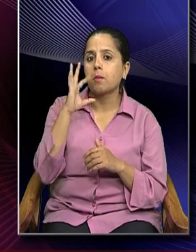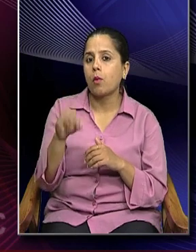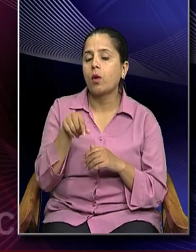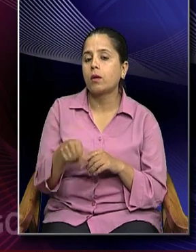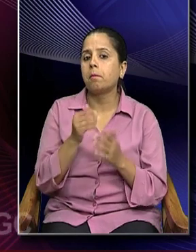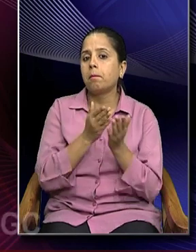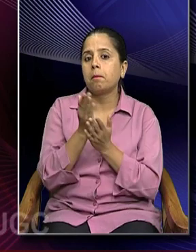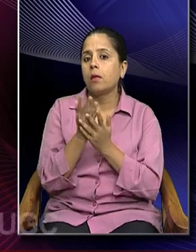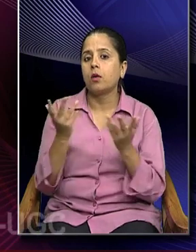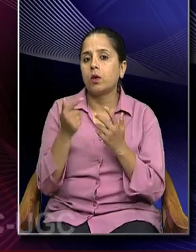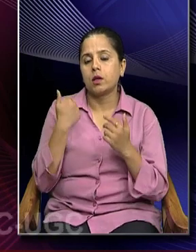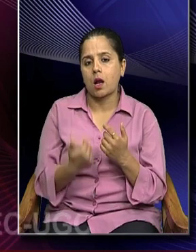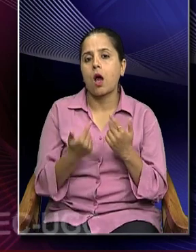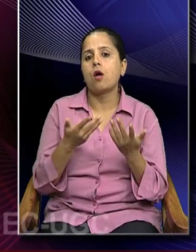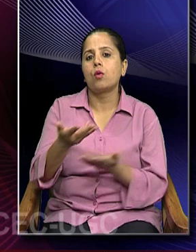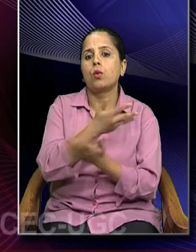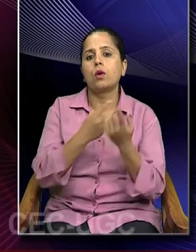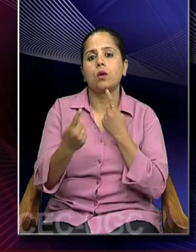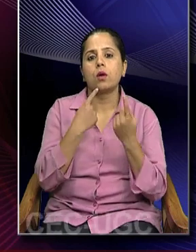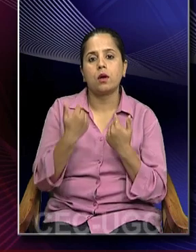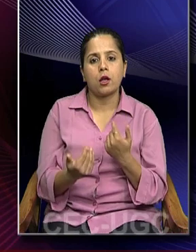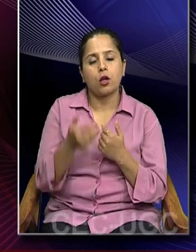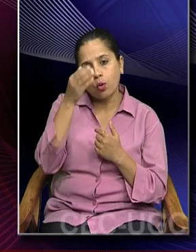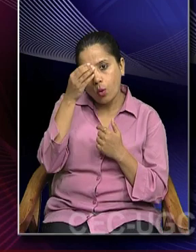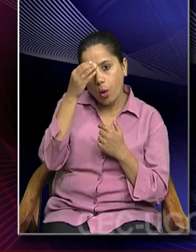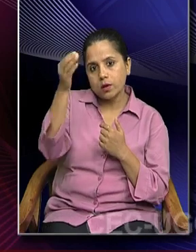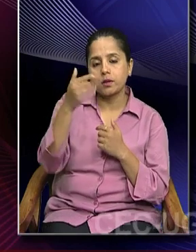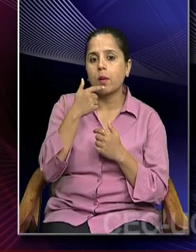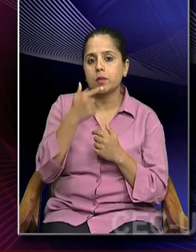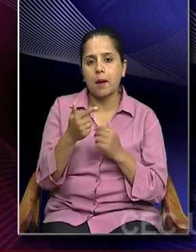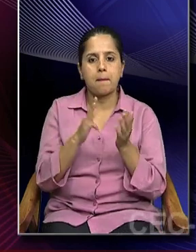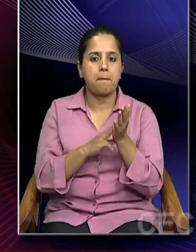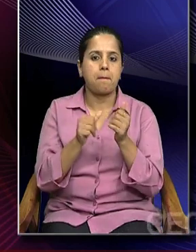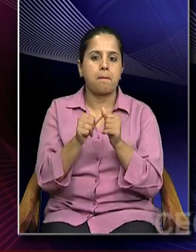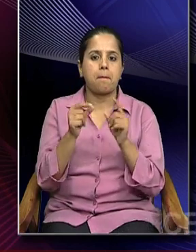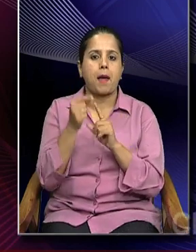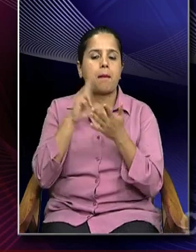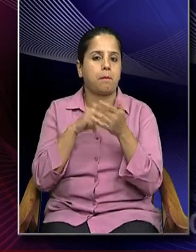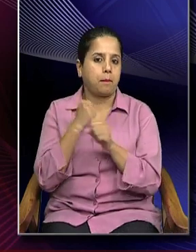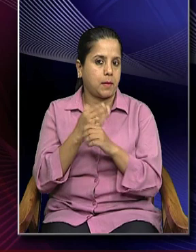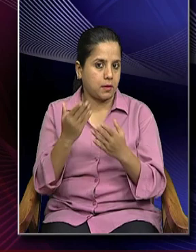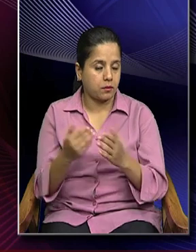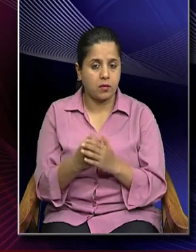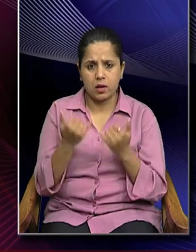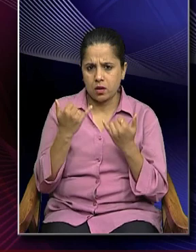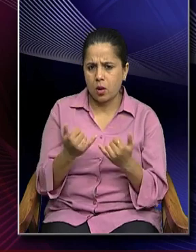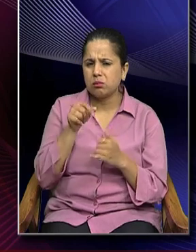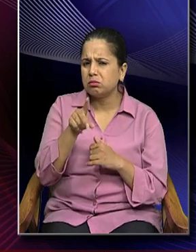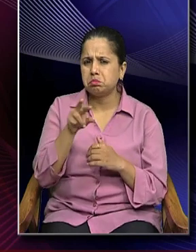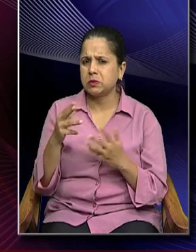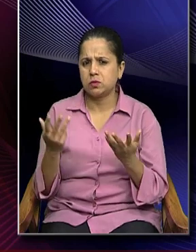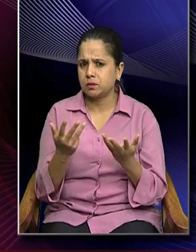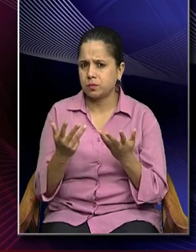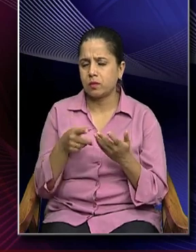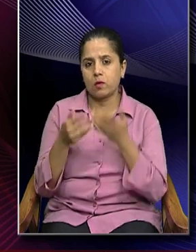method, what we are going to discuss, is the concept mapping. Now, what it is?